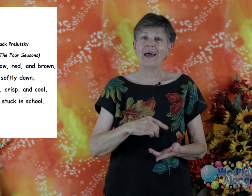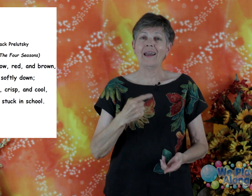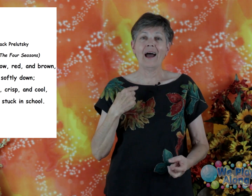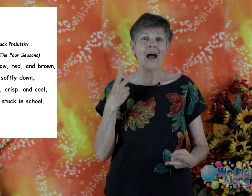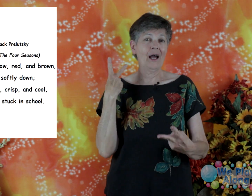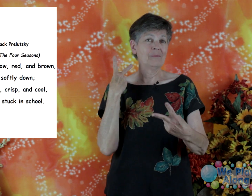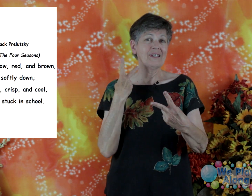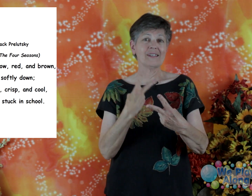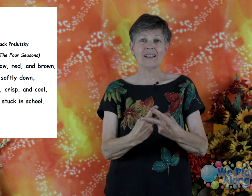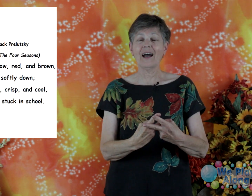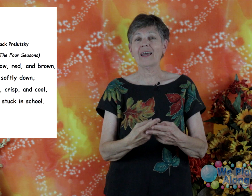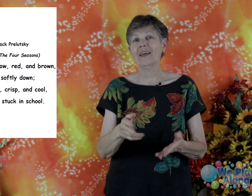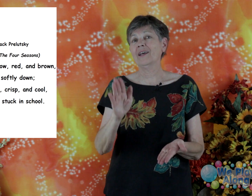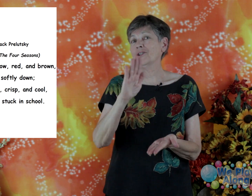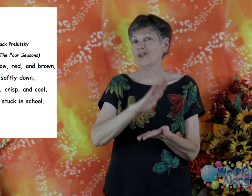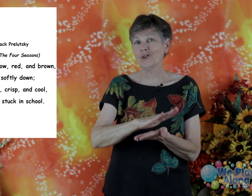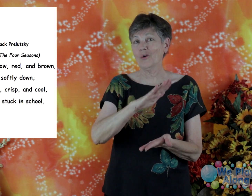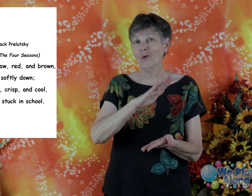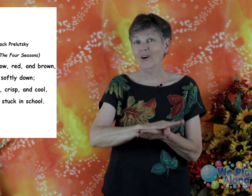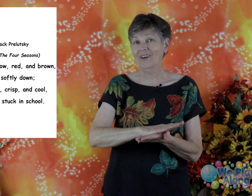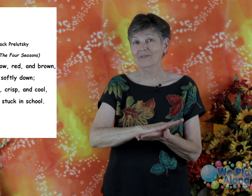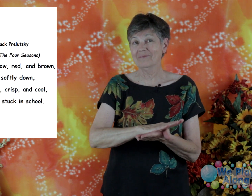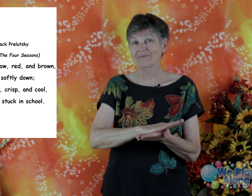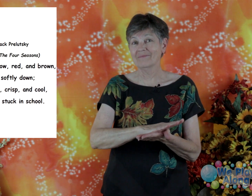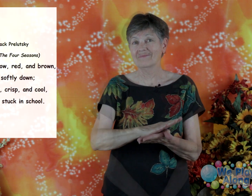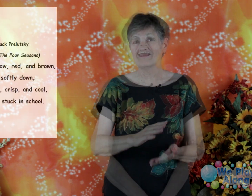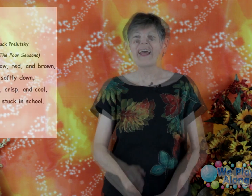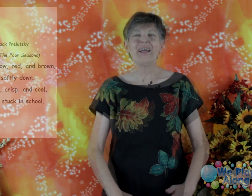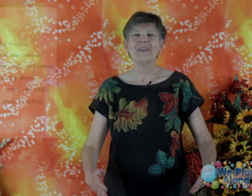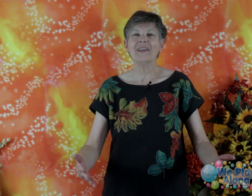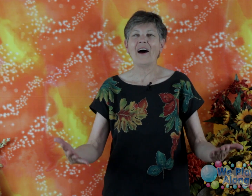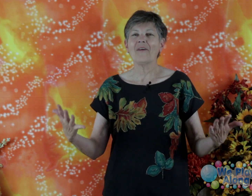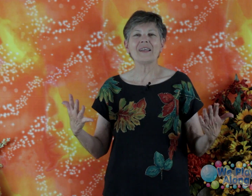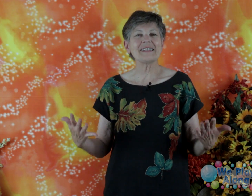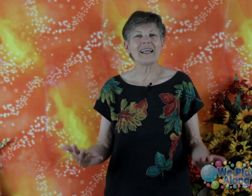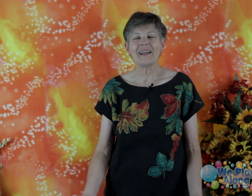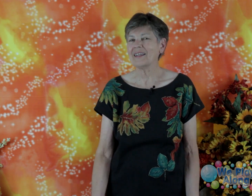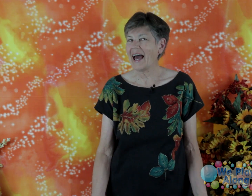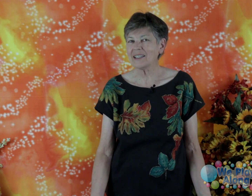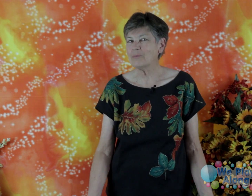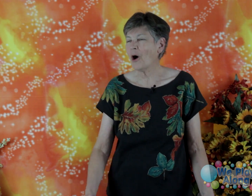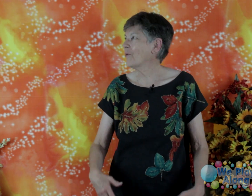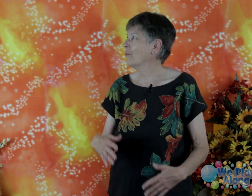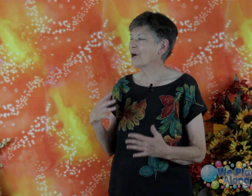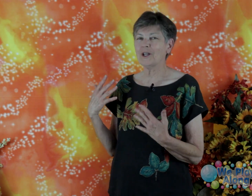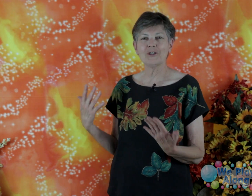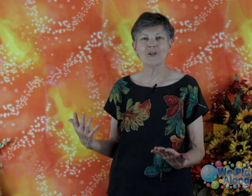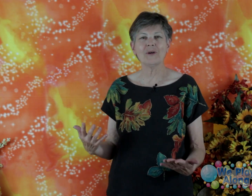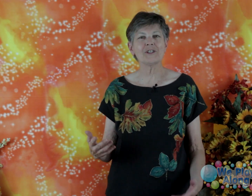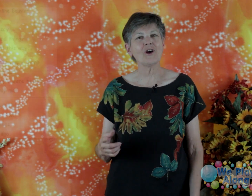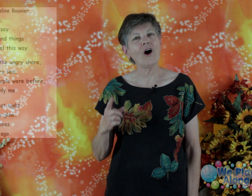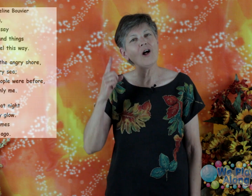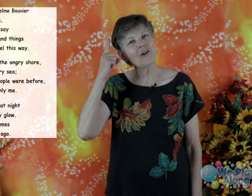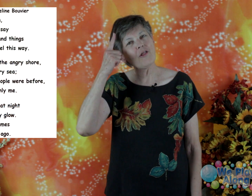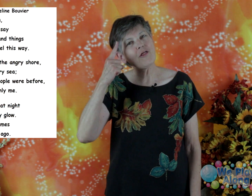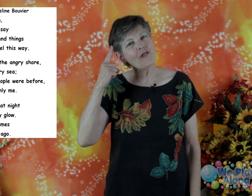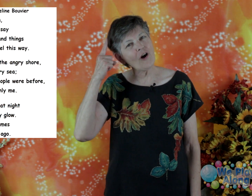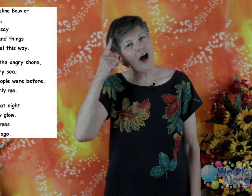again, I'm stuck in school. Now, this last poem that we're going to do is called